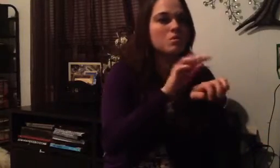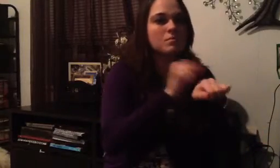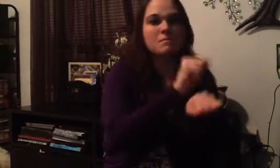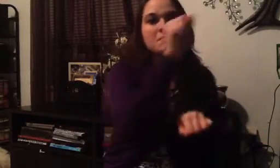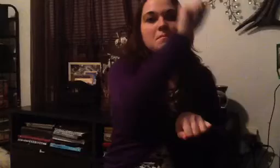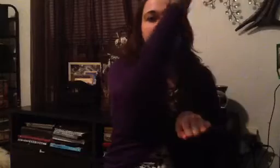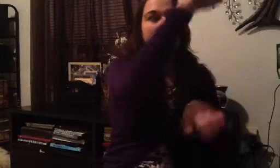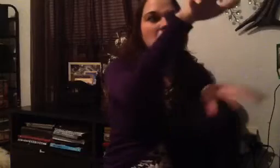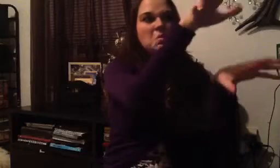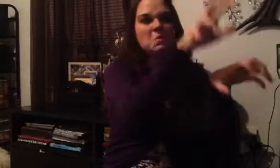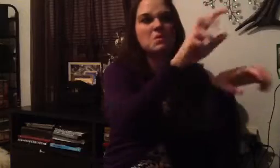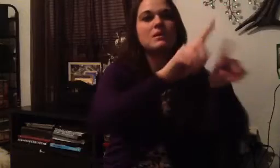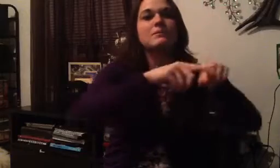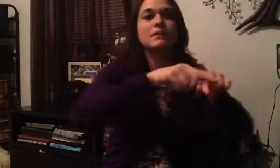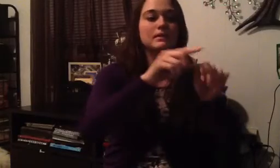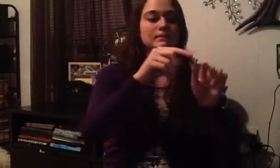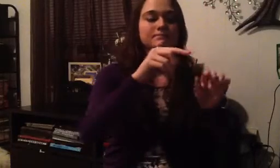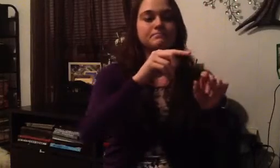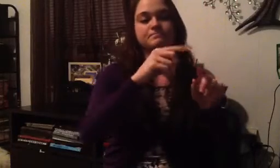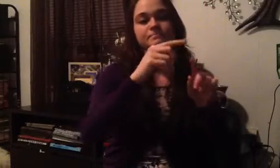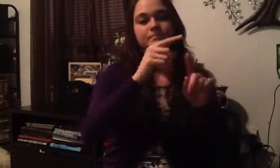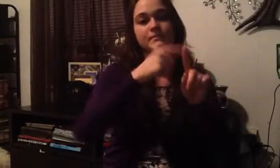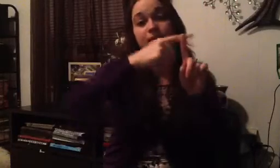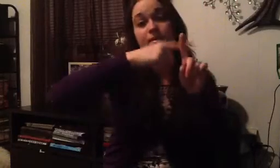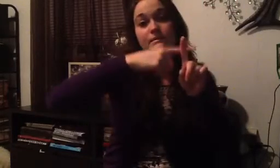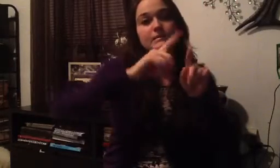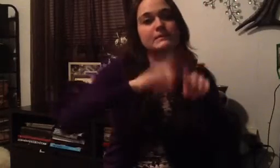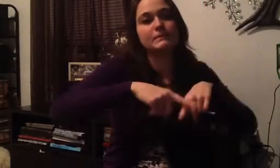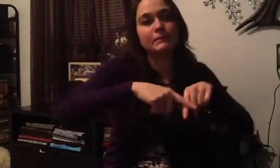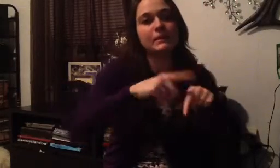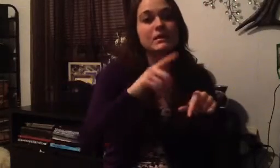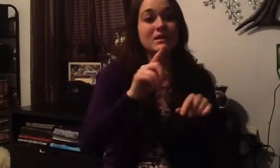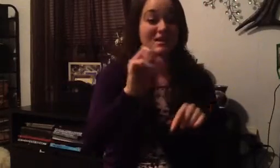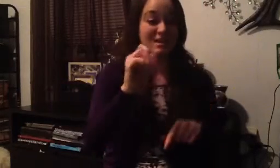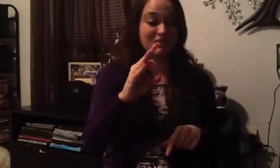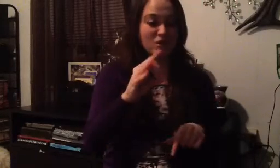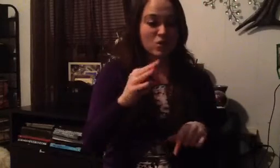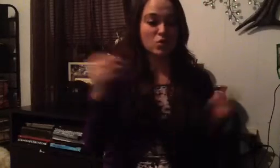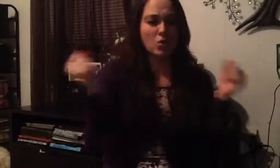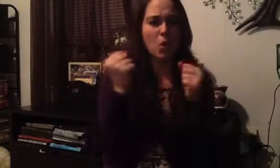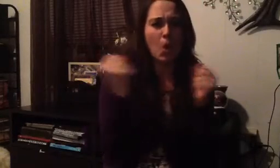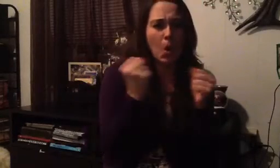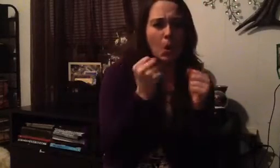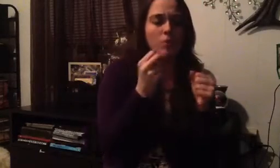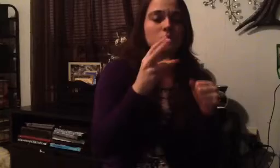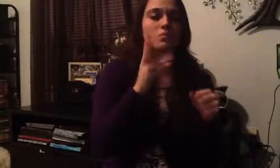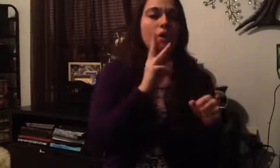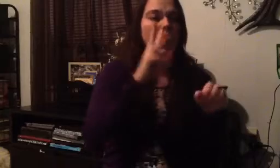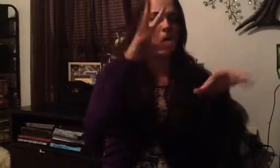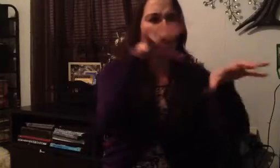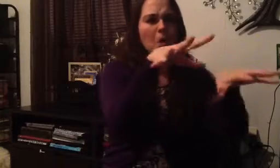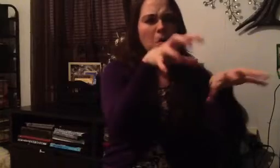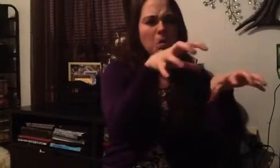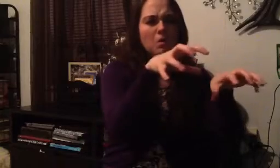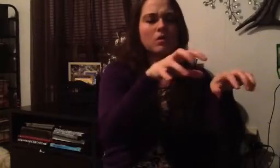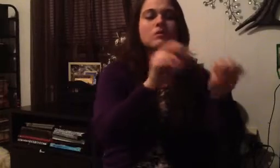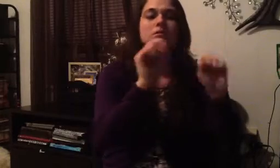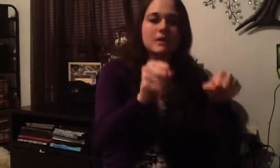climate conditions. When rain falls or the snow melts, typically the next place it goes, it infiltrates into the soil.